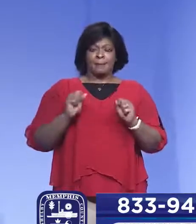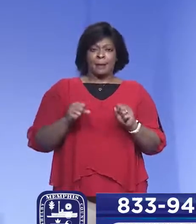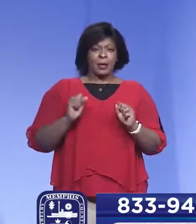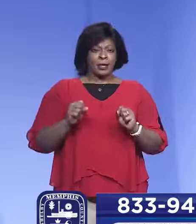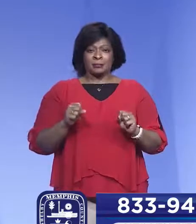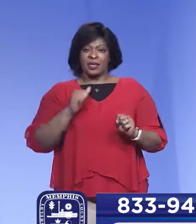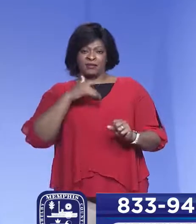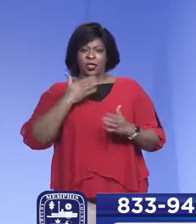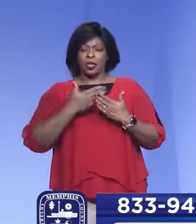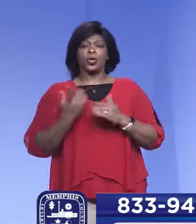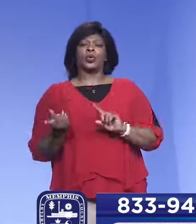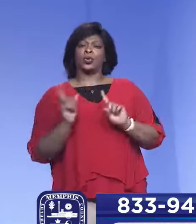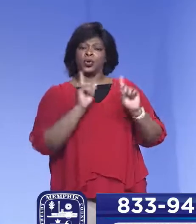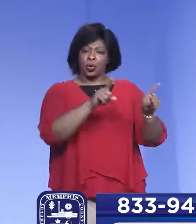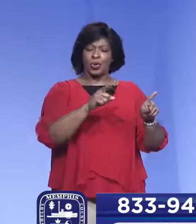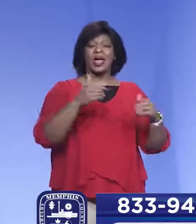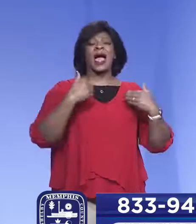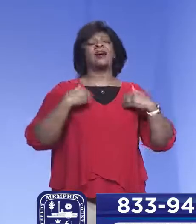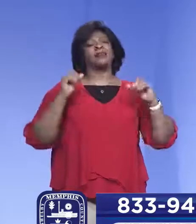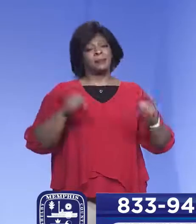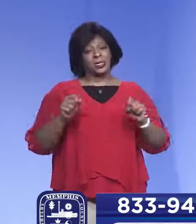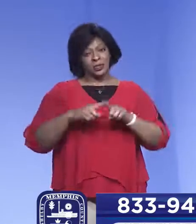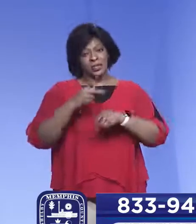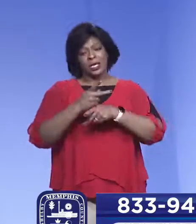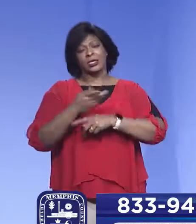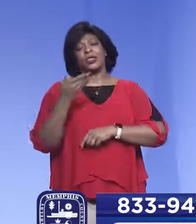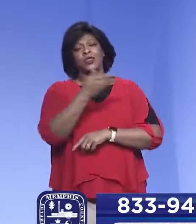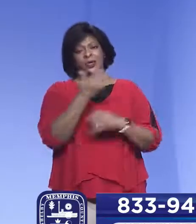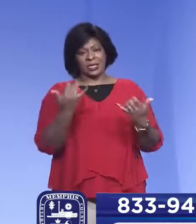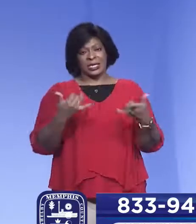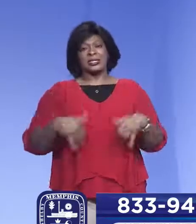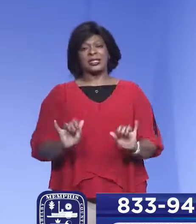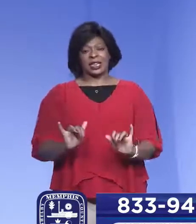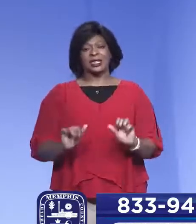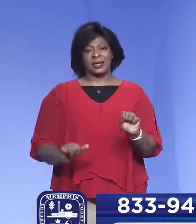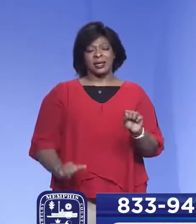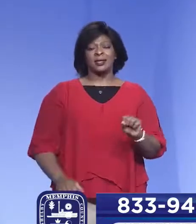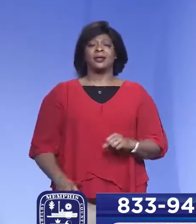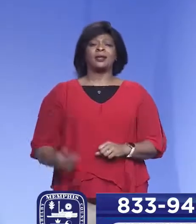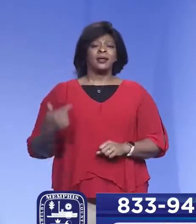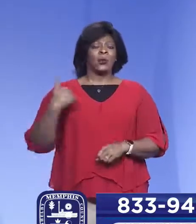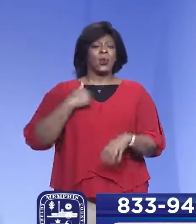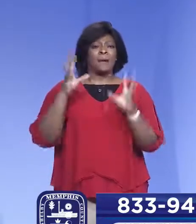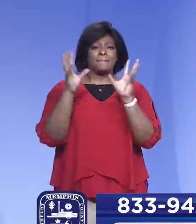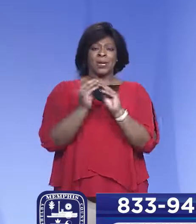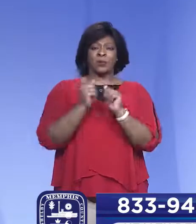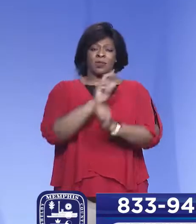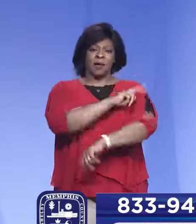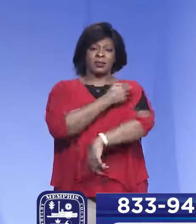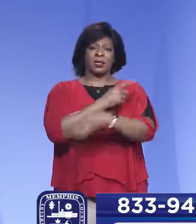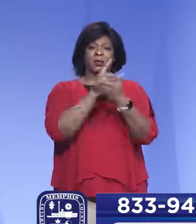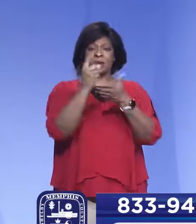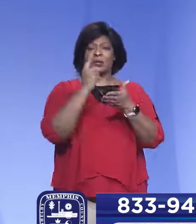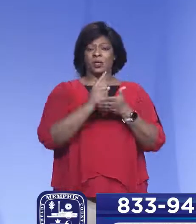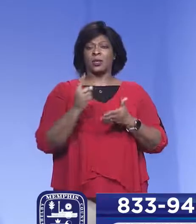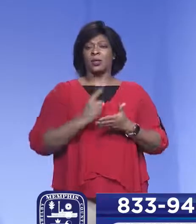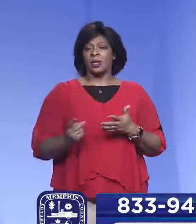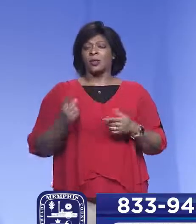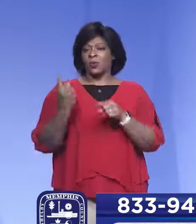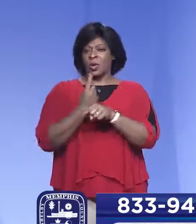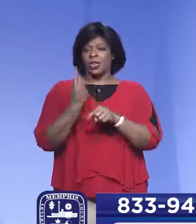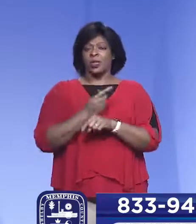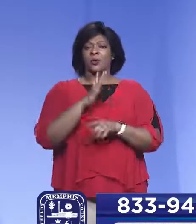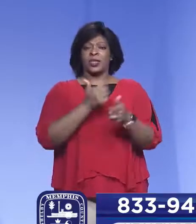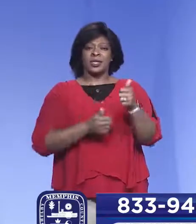go. There is capacity to care for you there today. We have been meeting regularly with the hospital CEOs, their chief